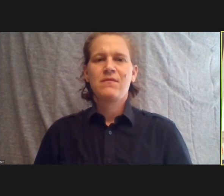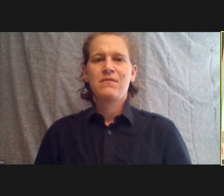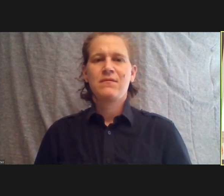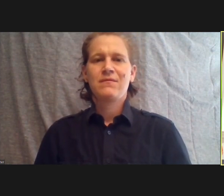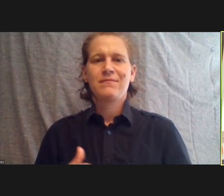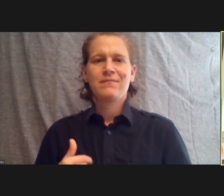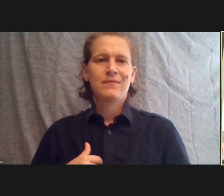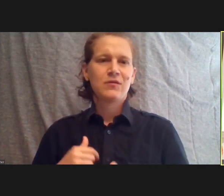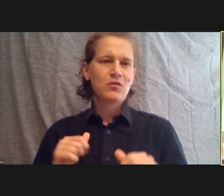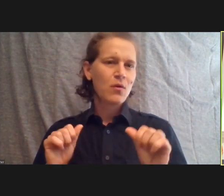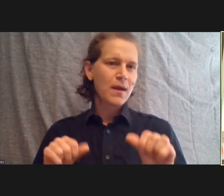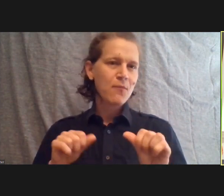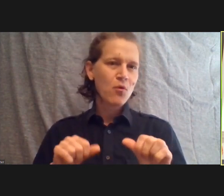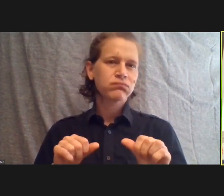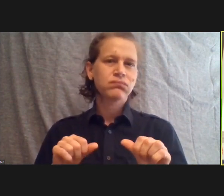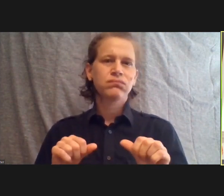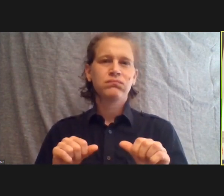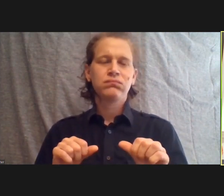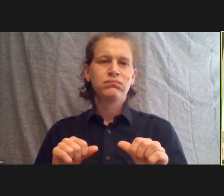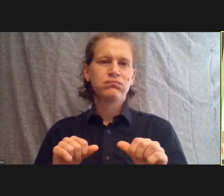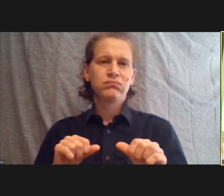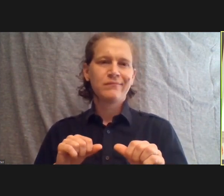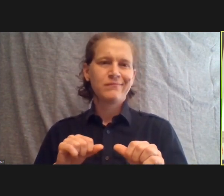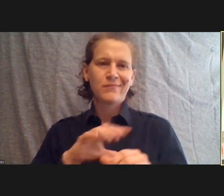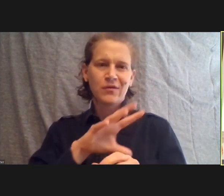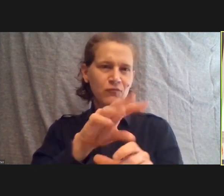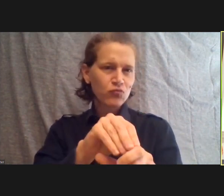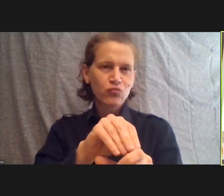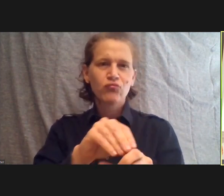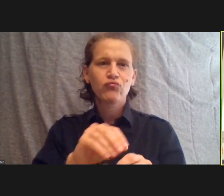join you for things like this, and